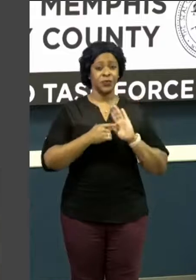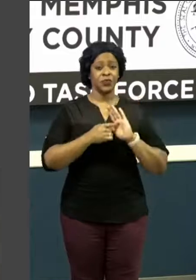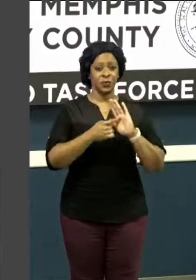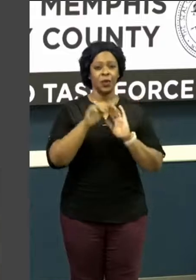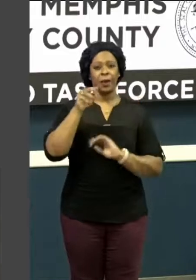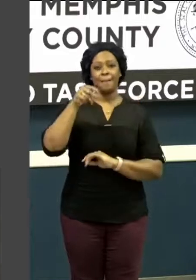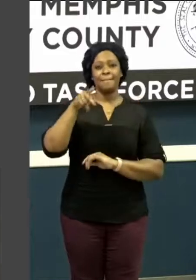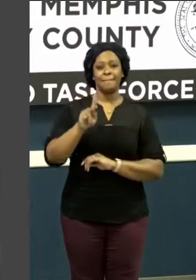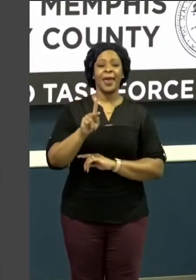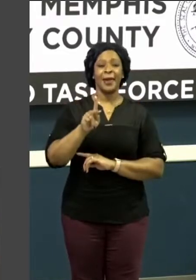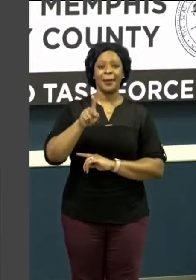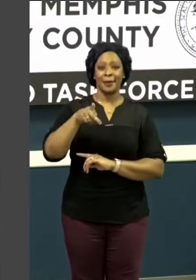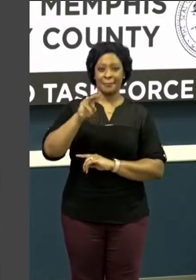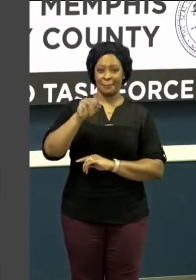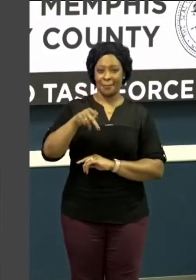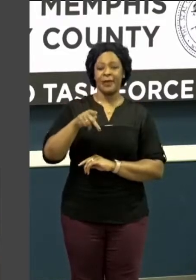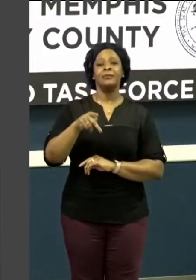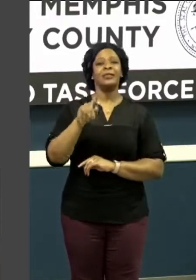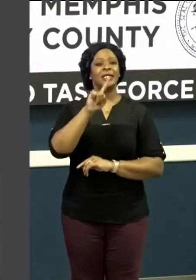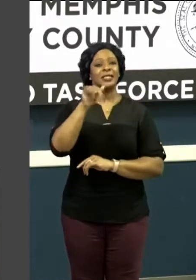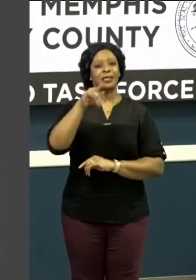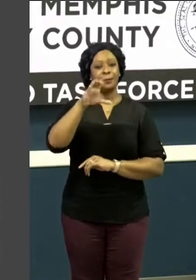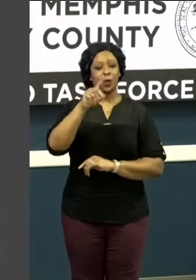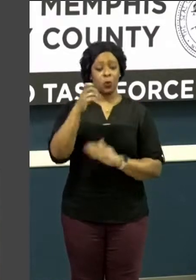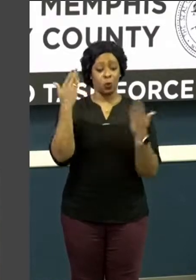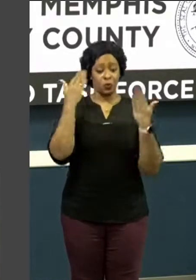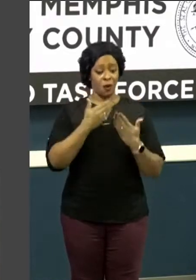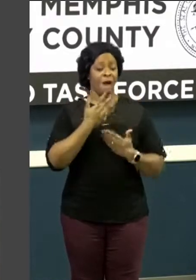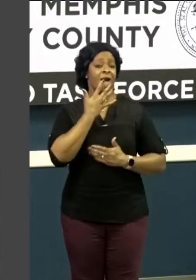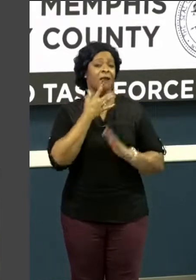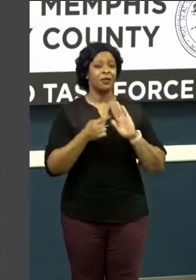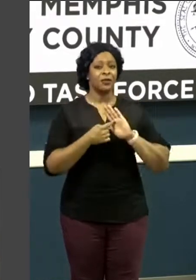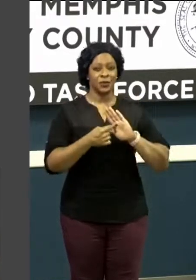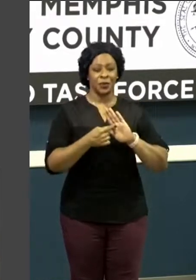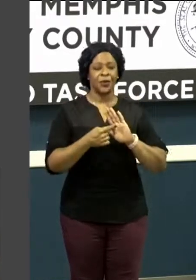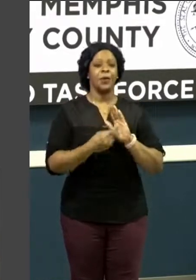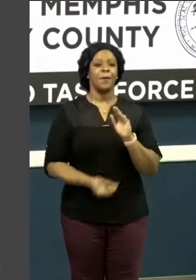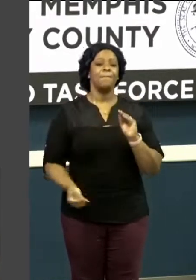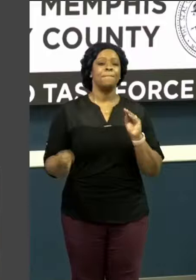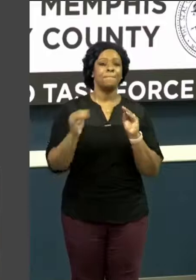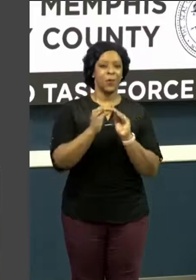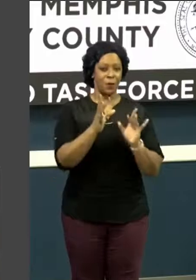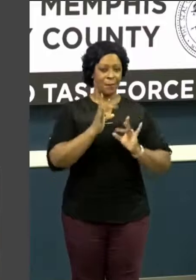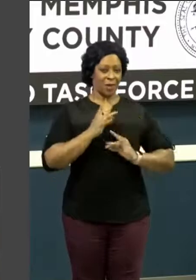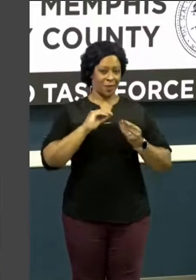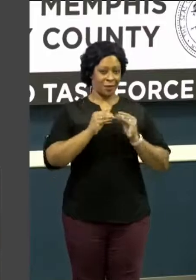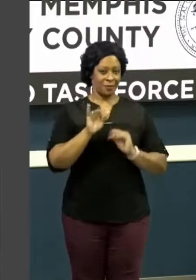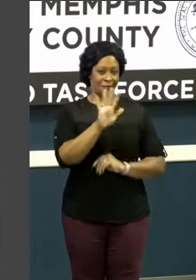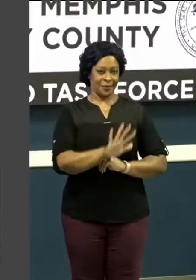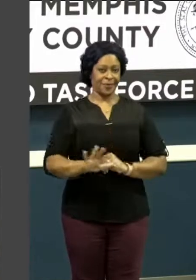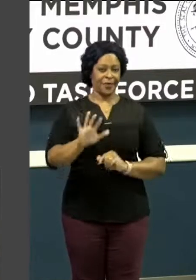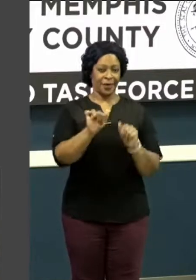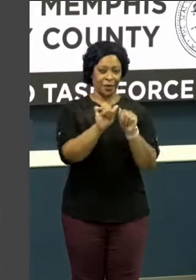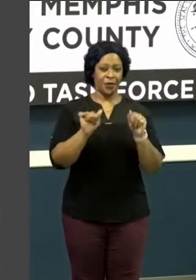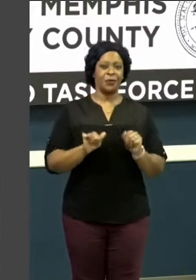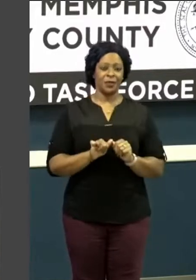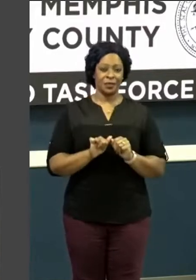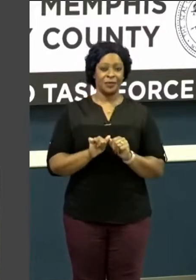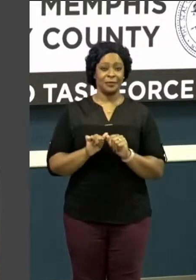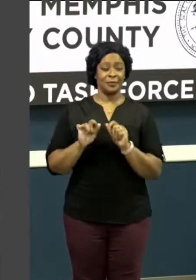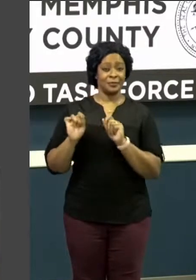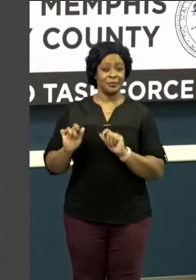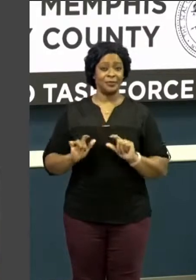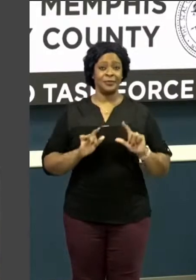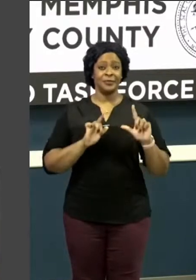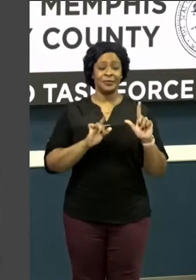shows active cases by zip code, with the darker areas indicating that there are more active cases in those zip codes. Next